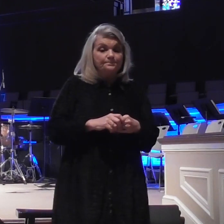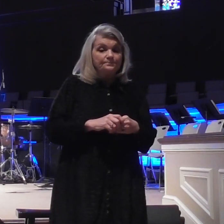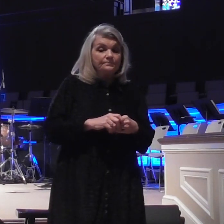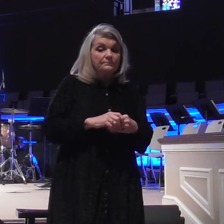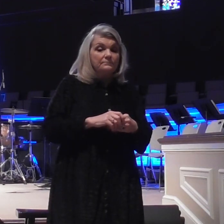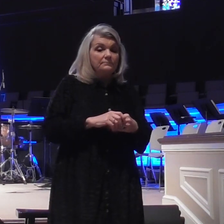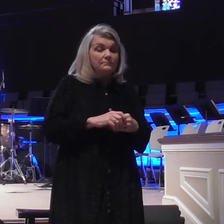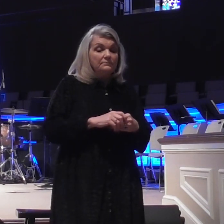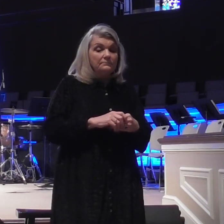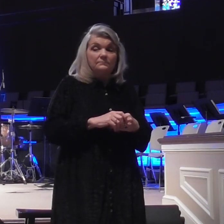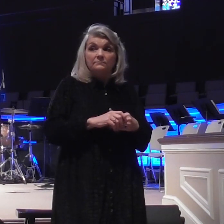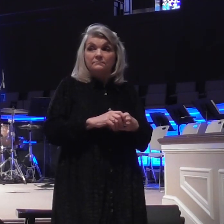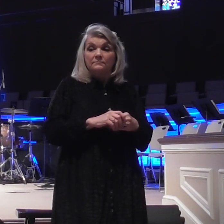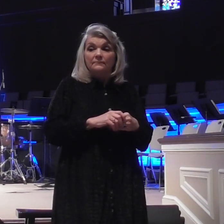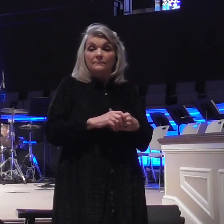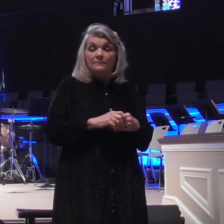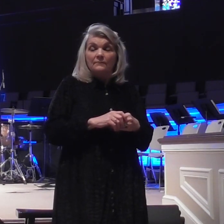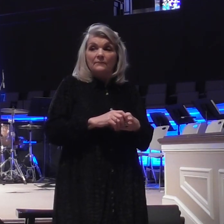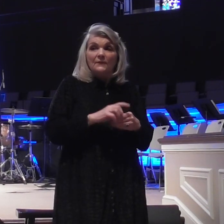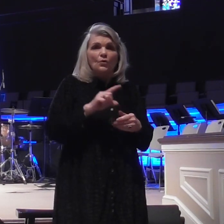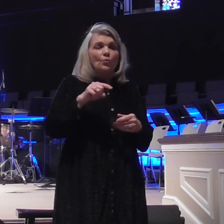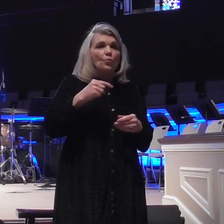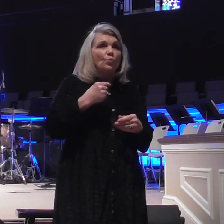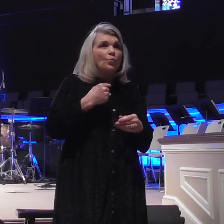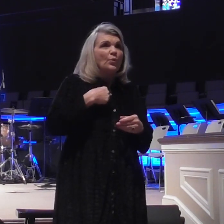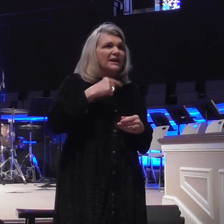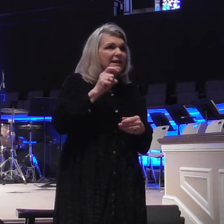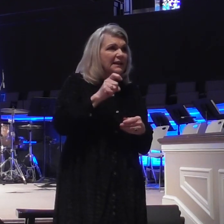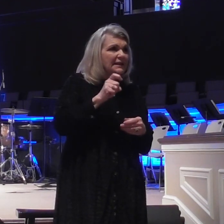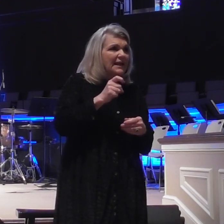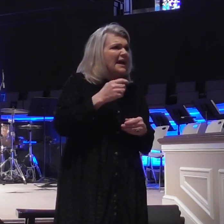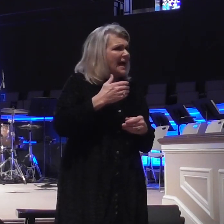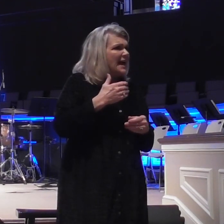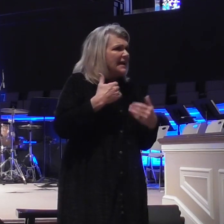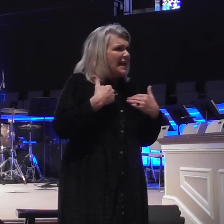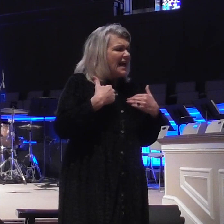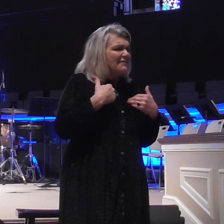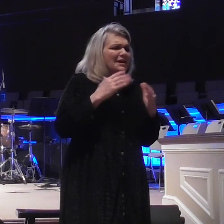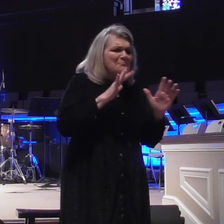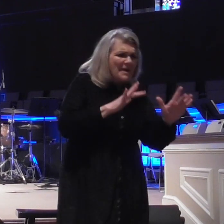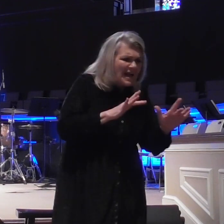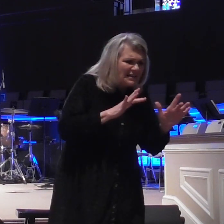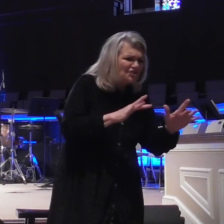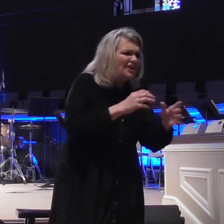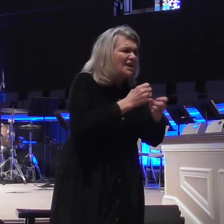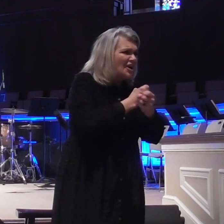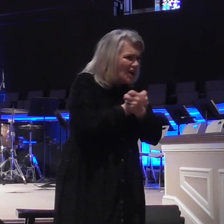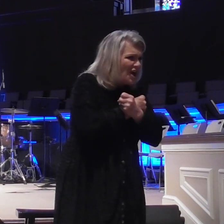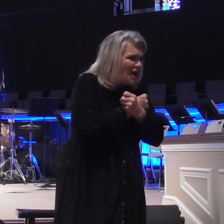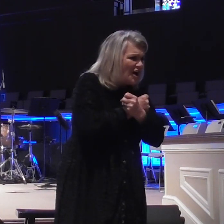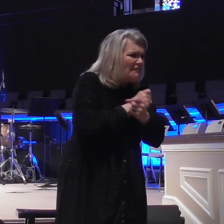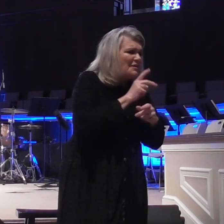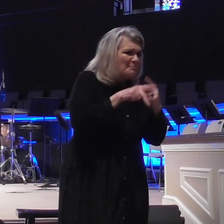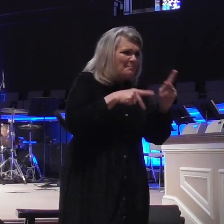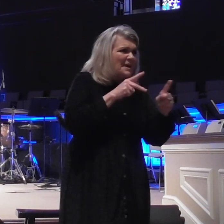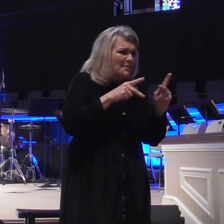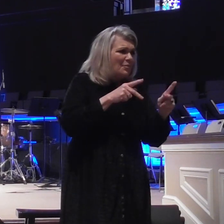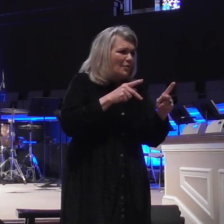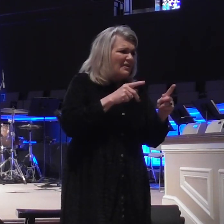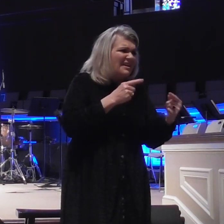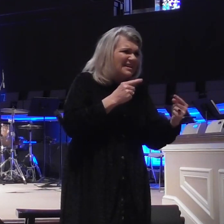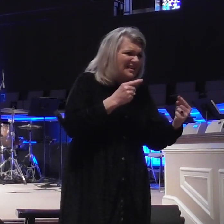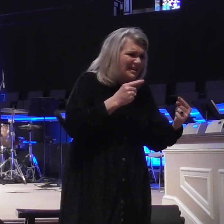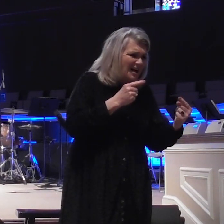have we ought to have tremendous compassion and love and concern for people who are battling gender dysphoria, the